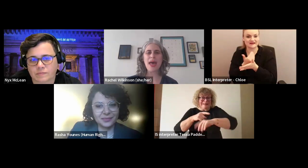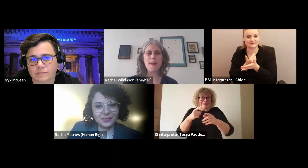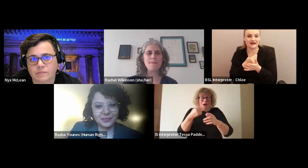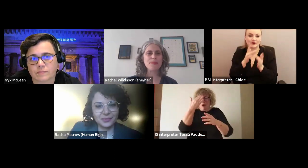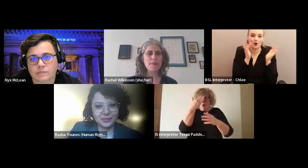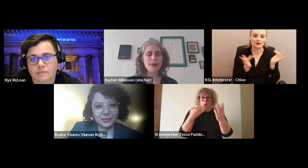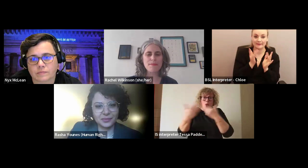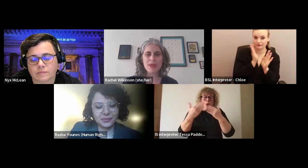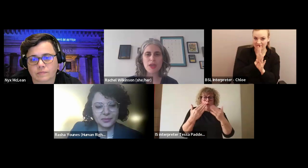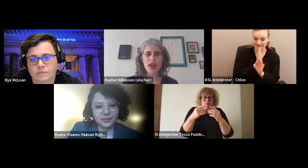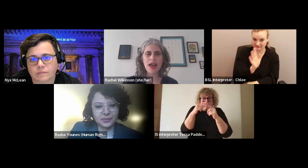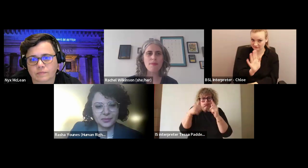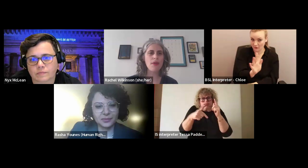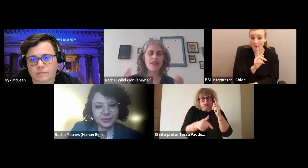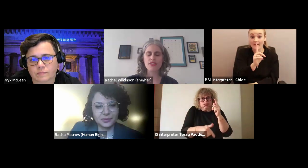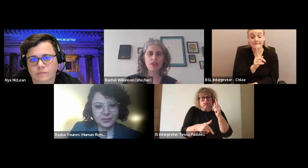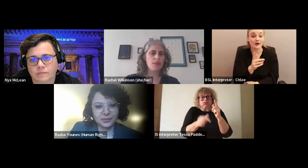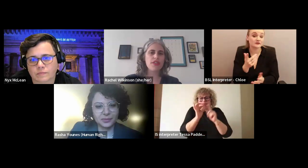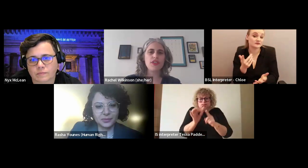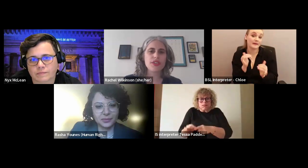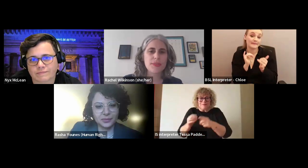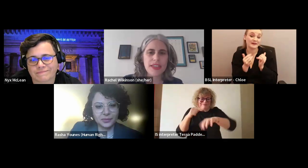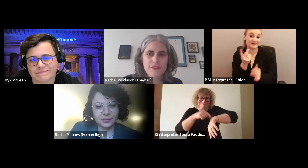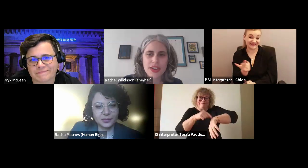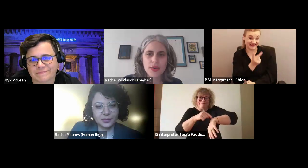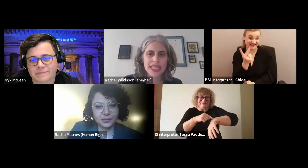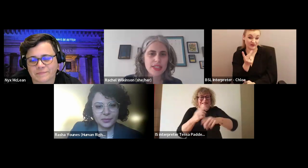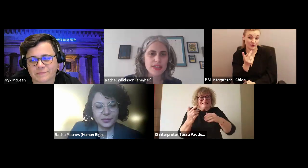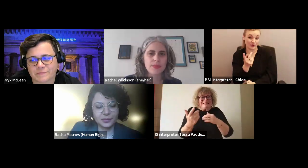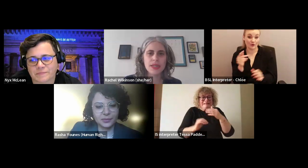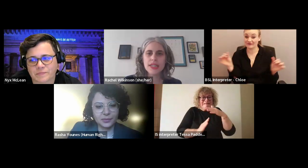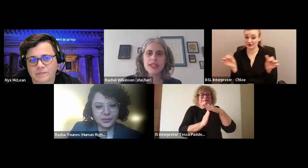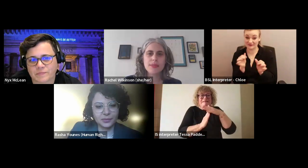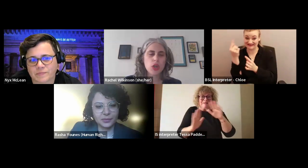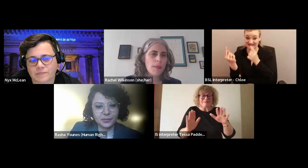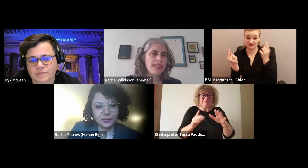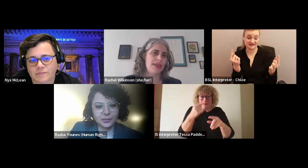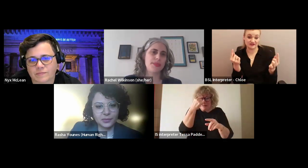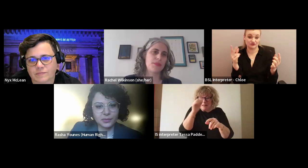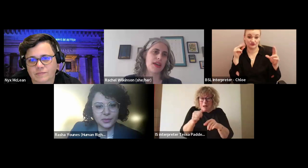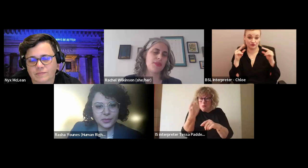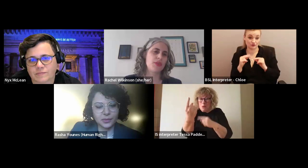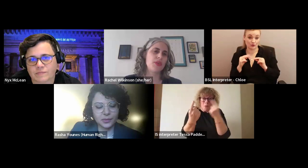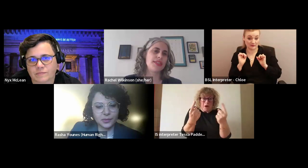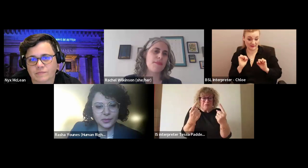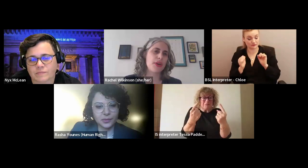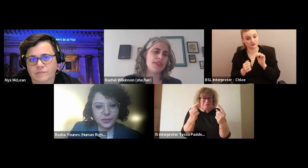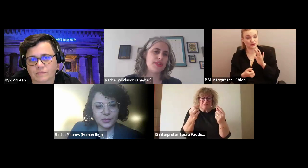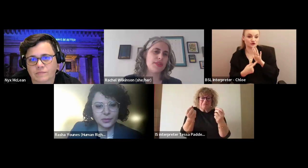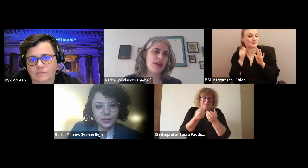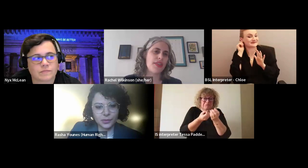privacy, but maybe either of you or both of you could speak very quickly to some top tips, perhaps,